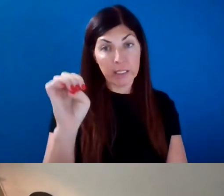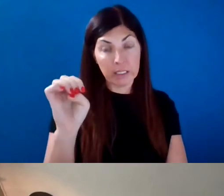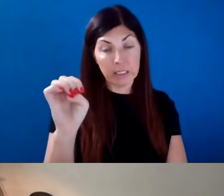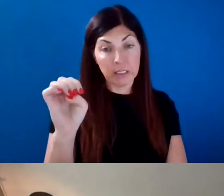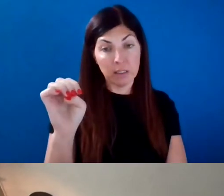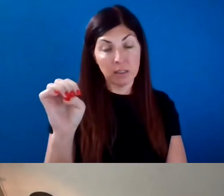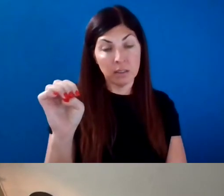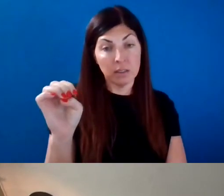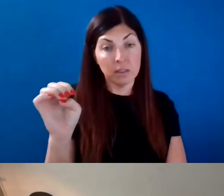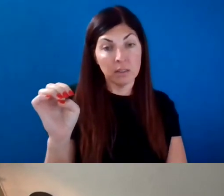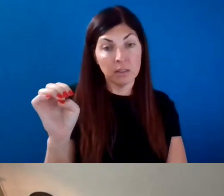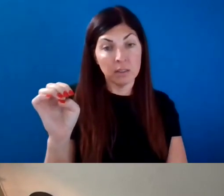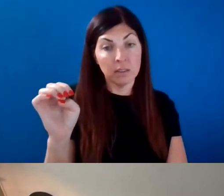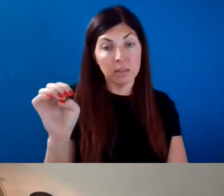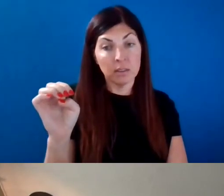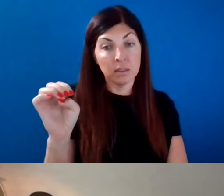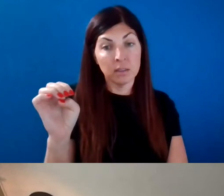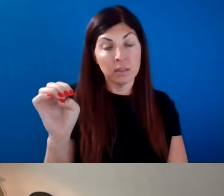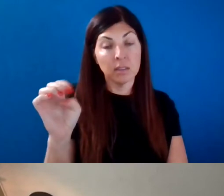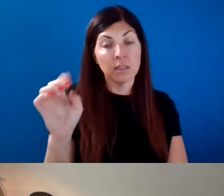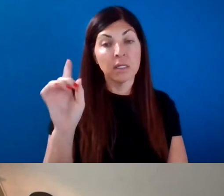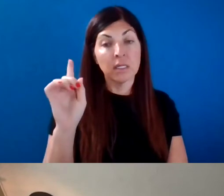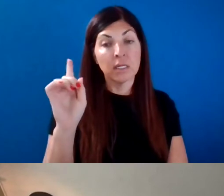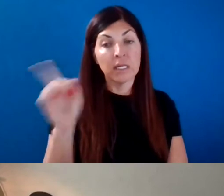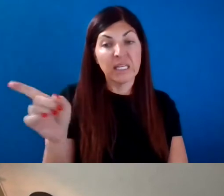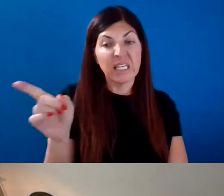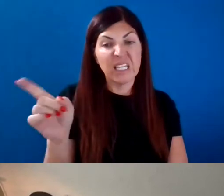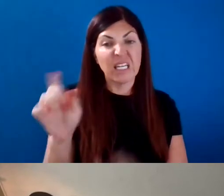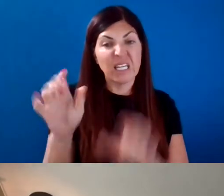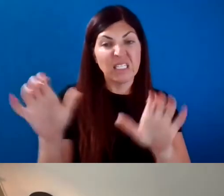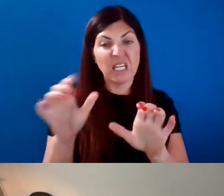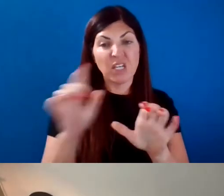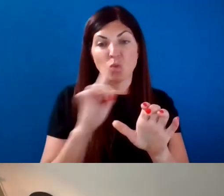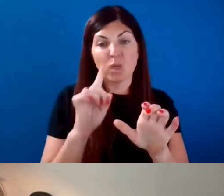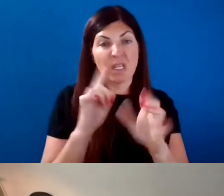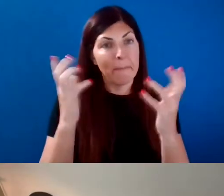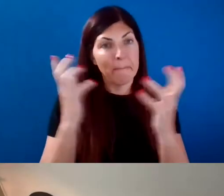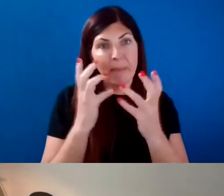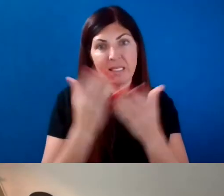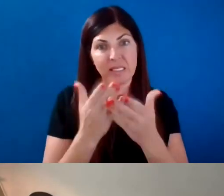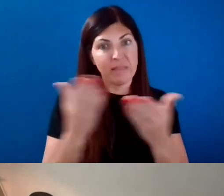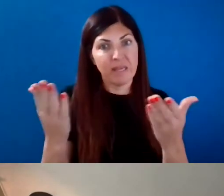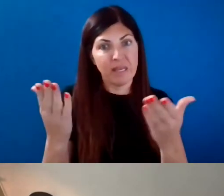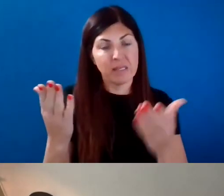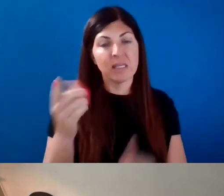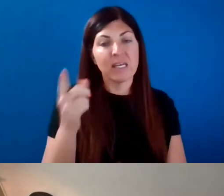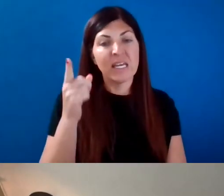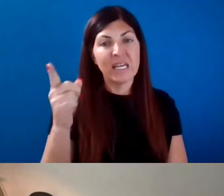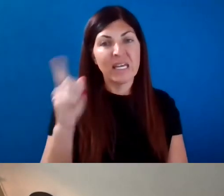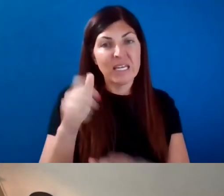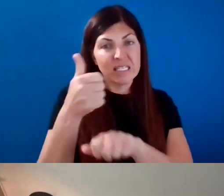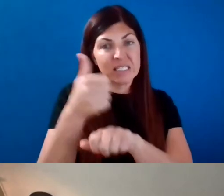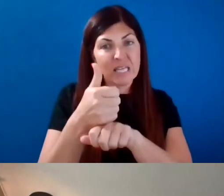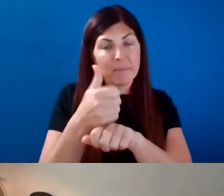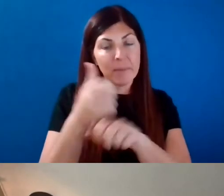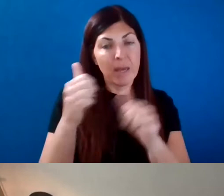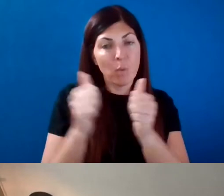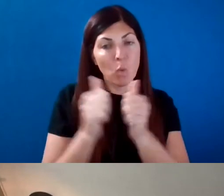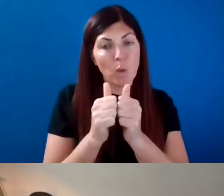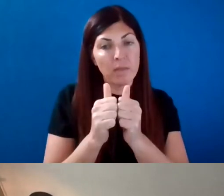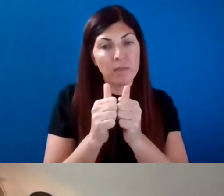He does these amazing things. He set me up with